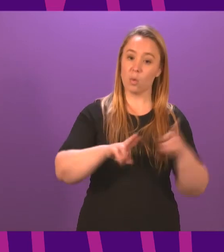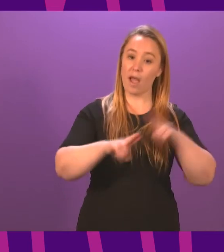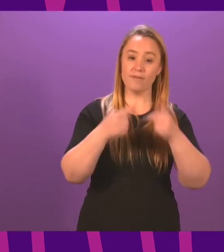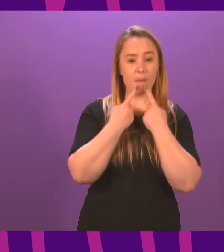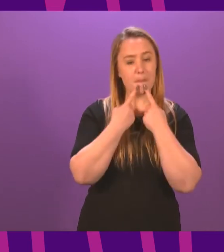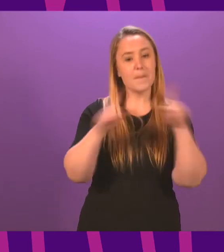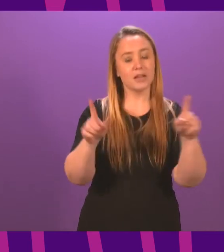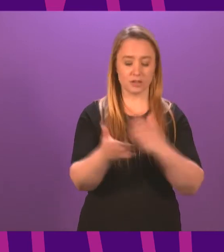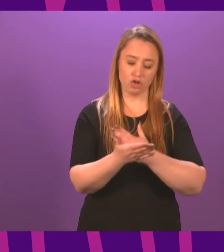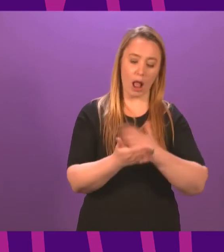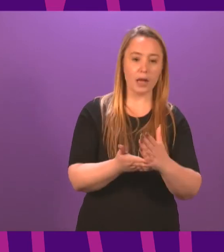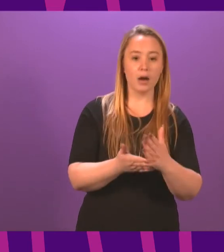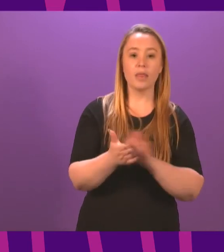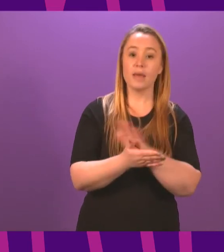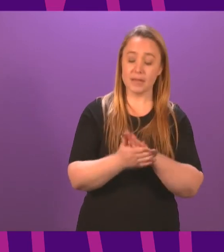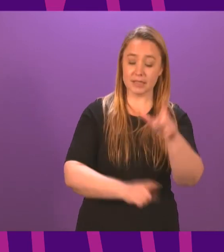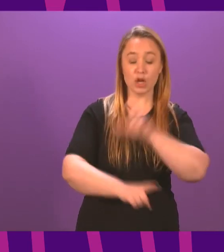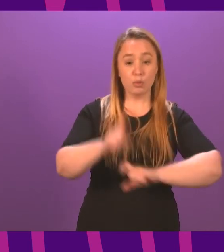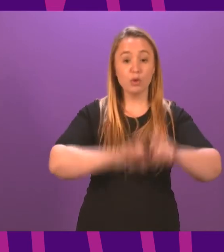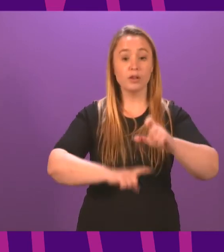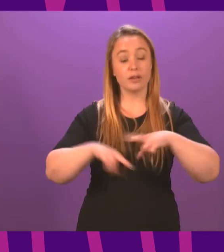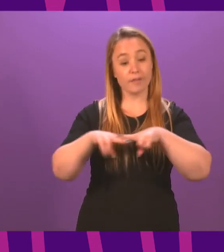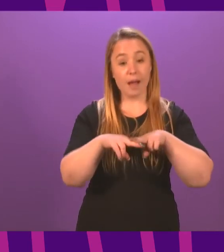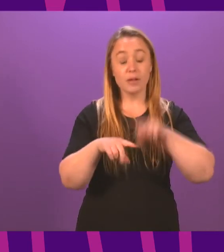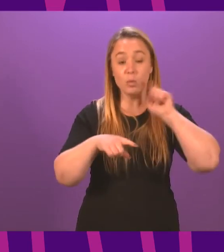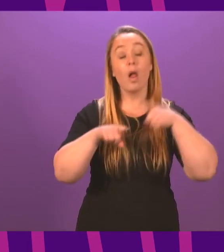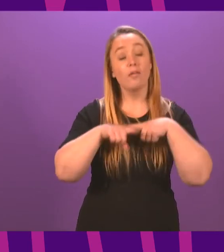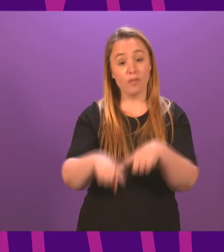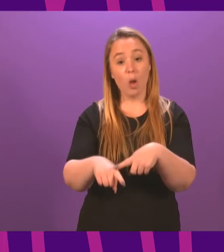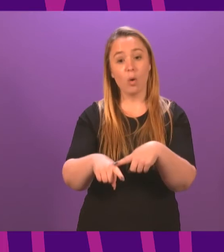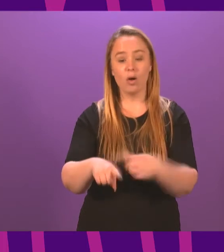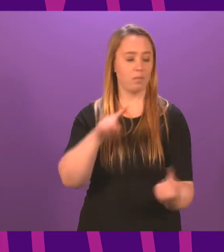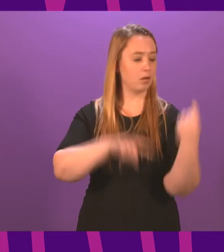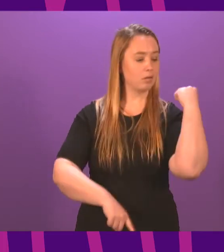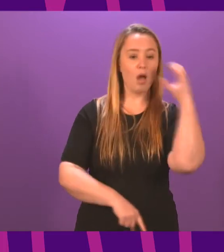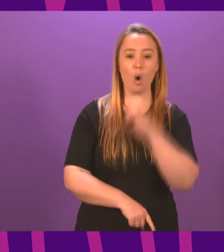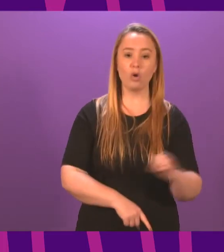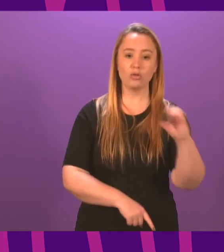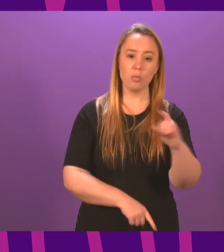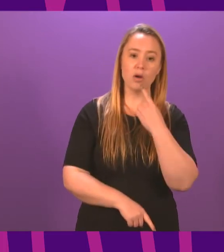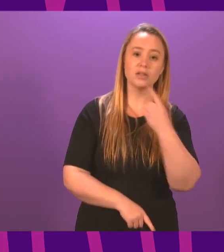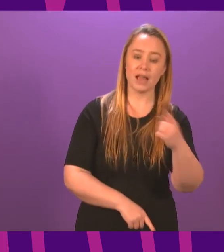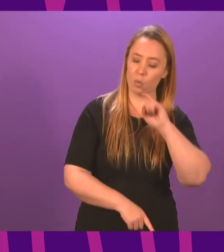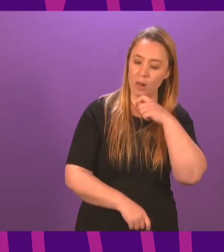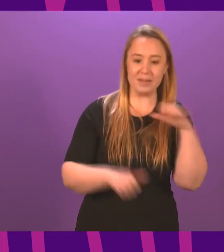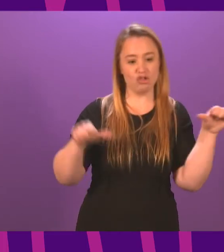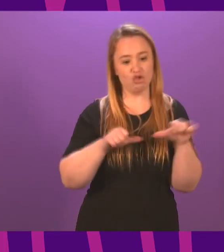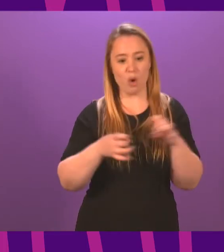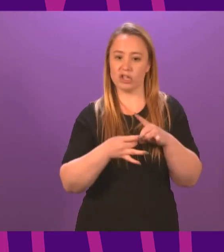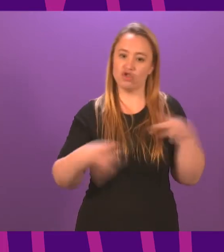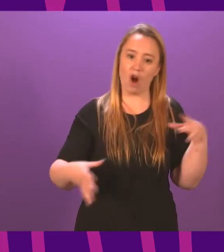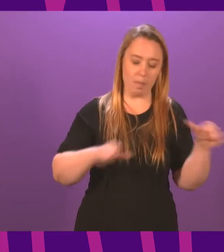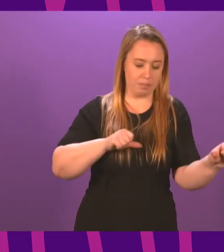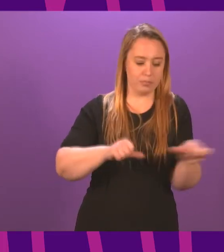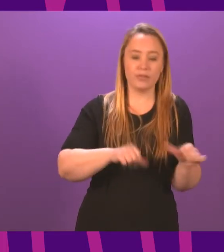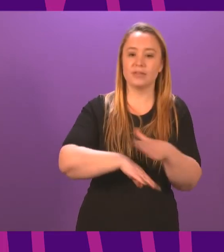clear, then communities and families will do what needs to be done. However, we were told in October that the measures would be short and sharp. But now,